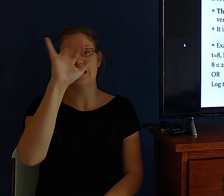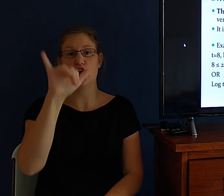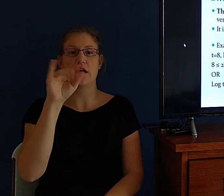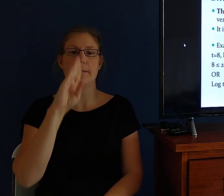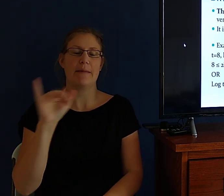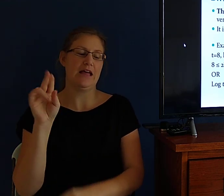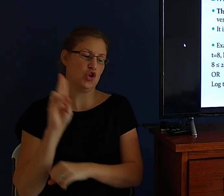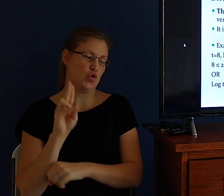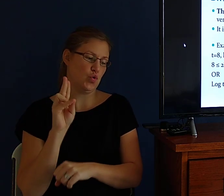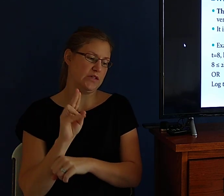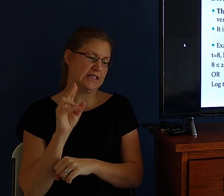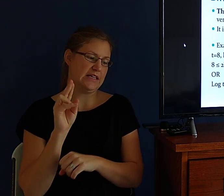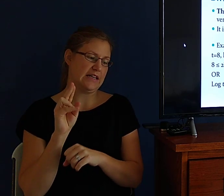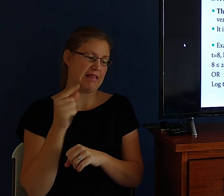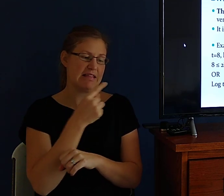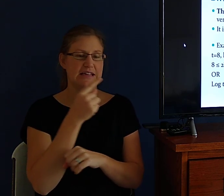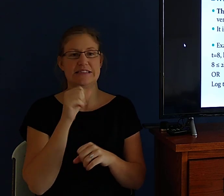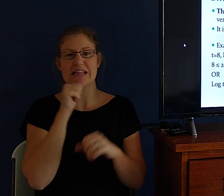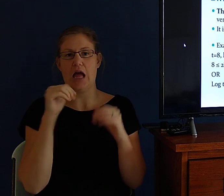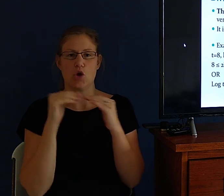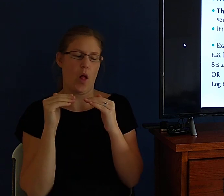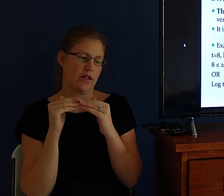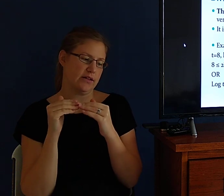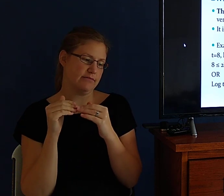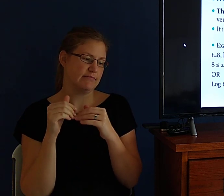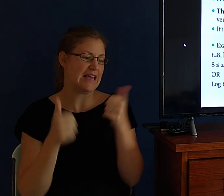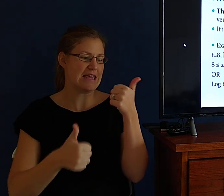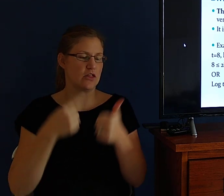this inequality. This one or this one.